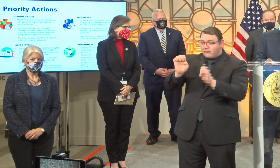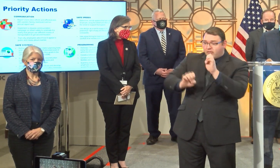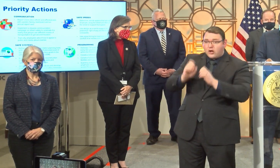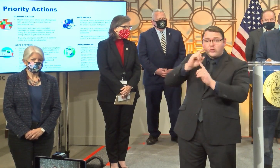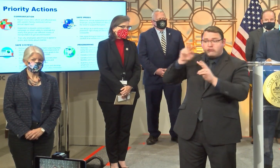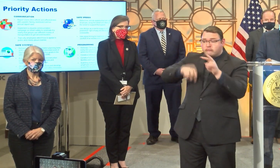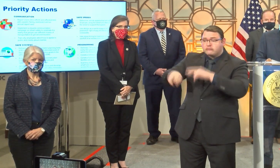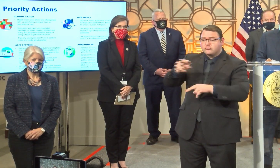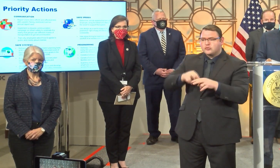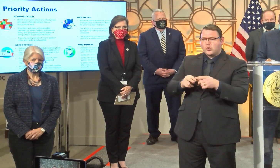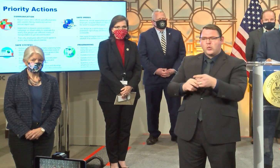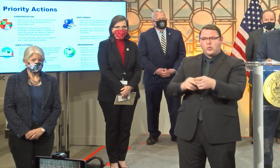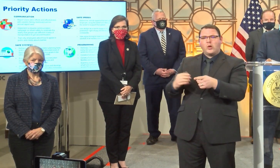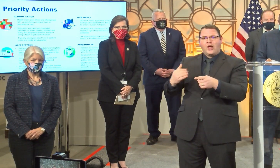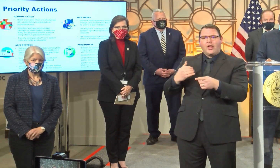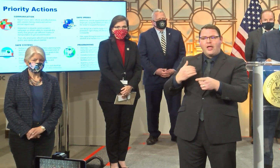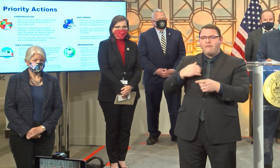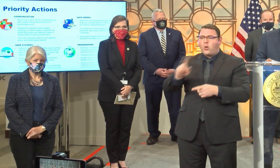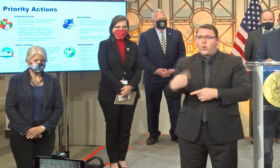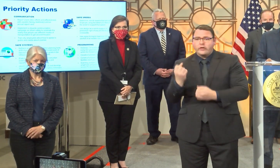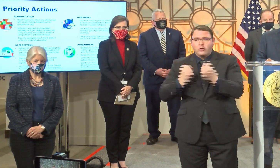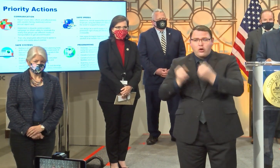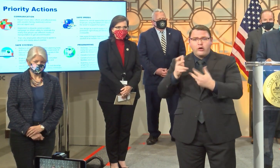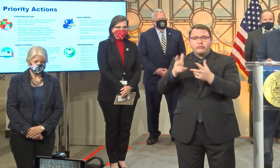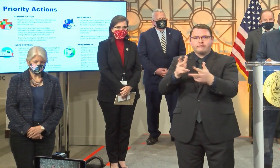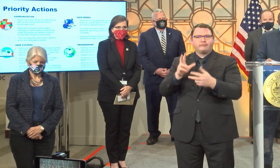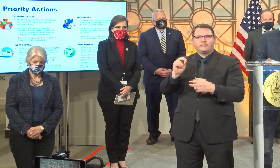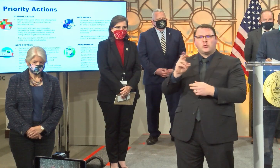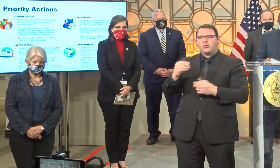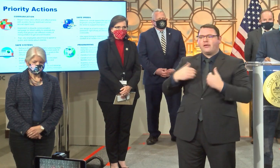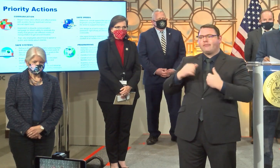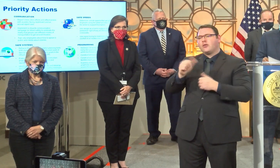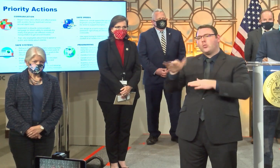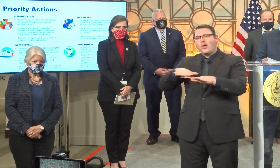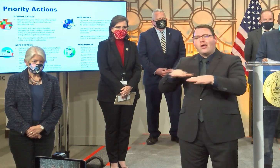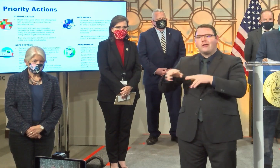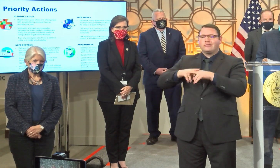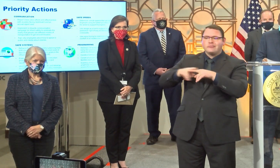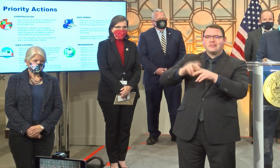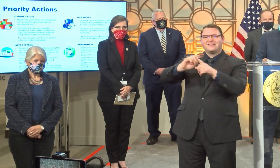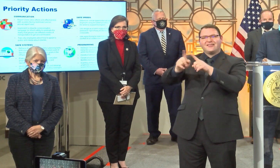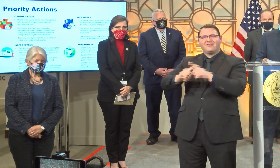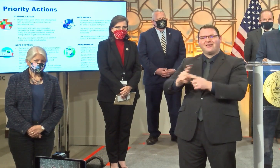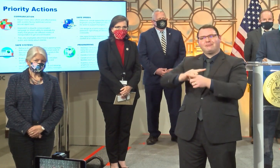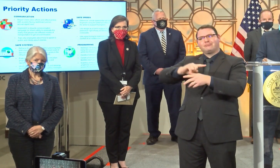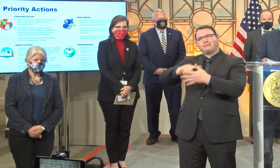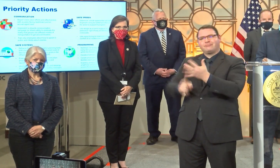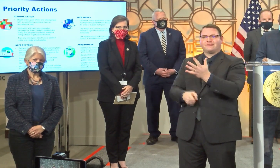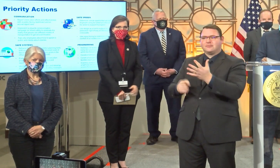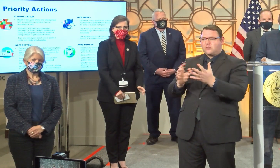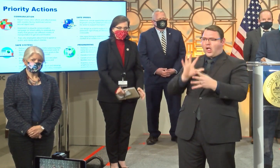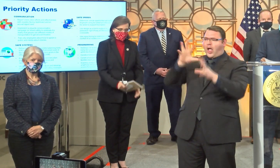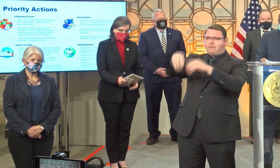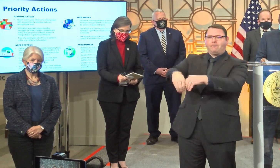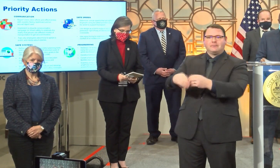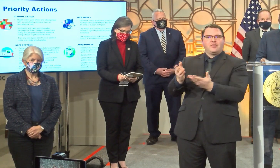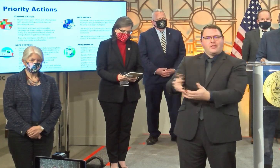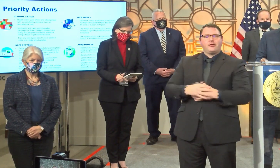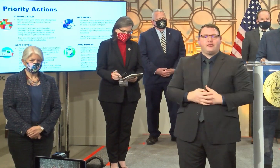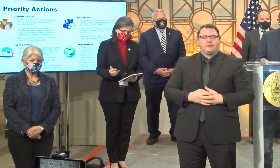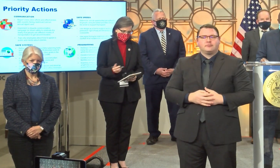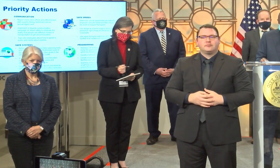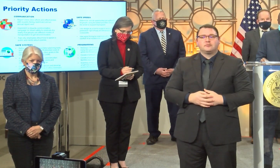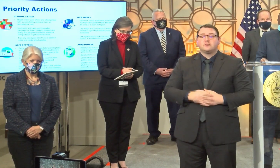needs and opportunities at project inception, and implementing a citywide communication